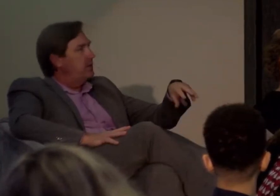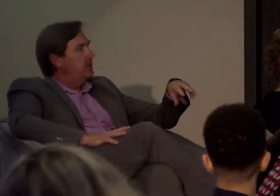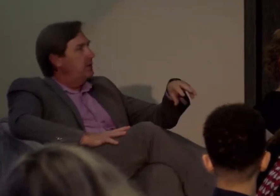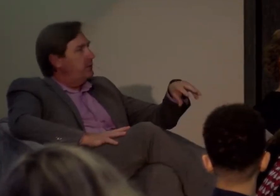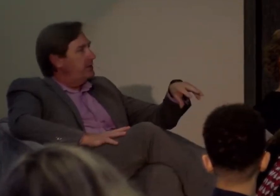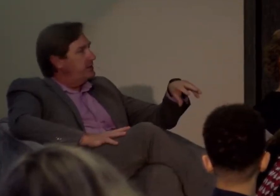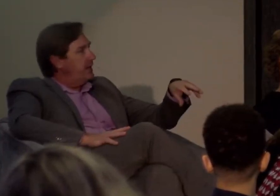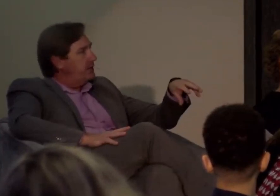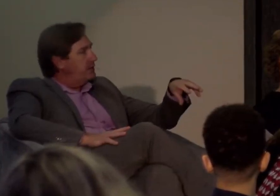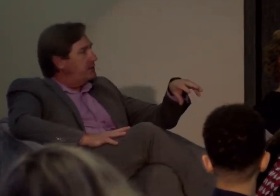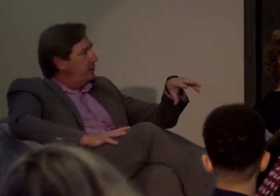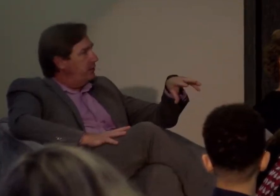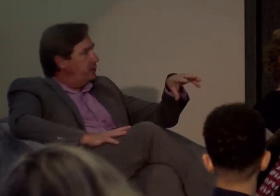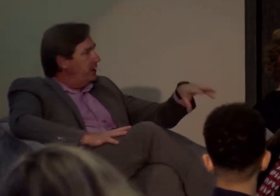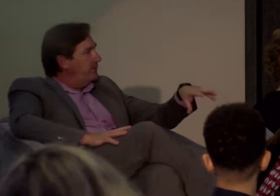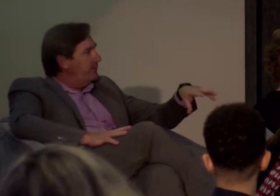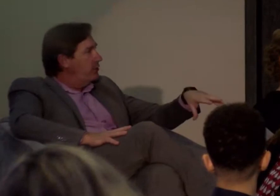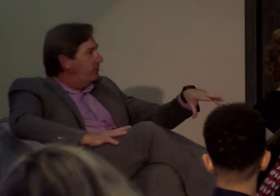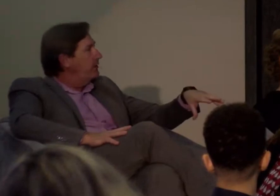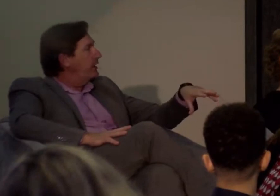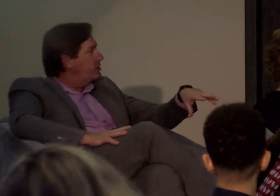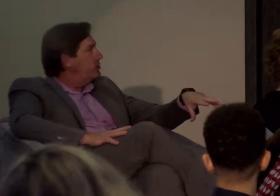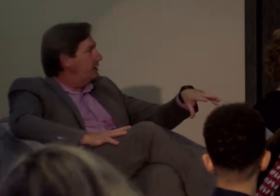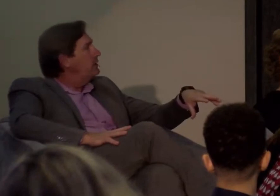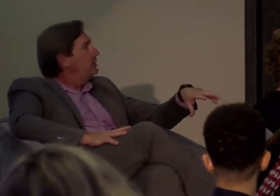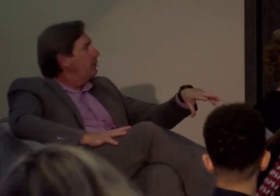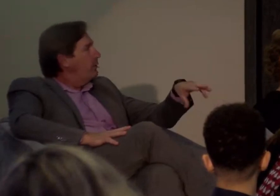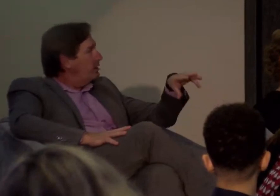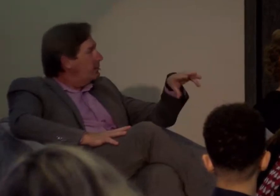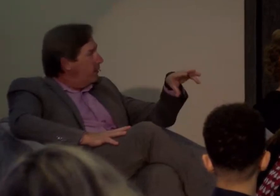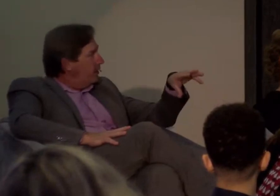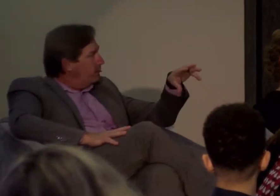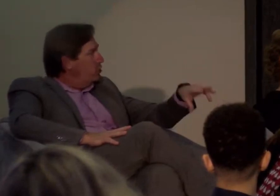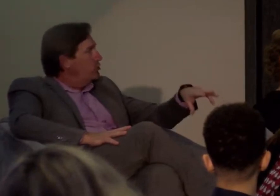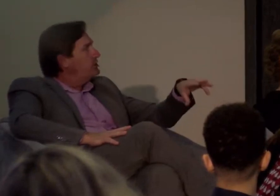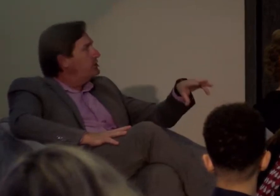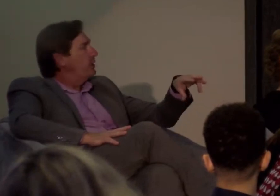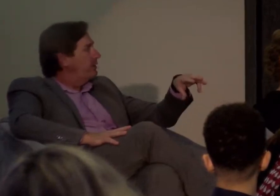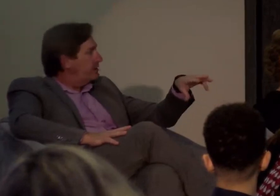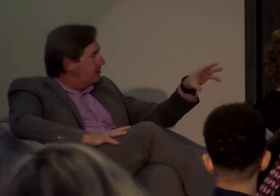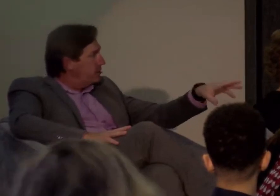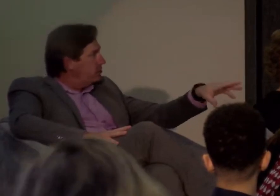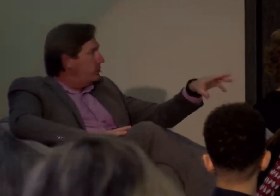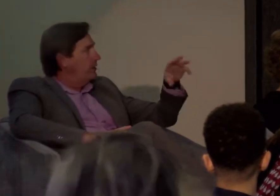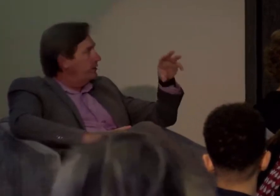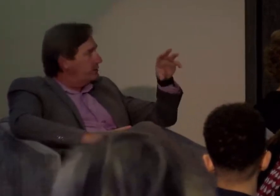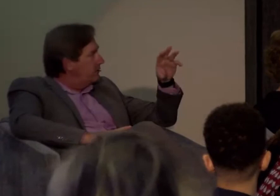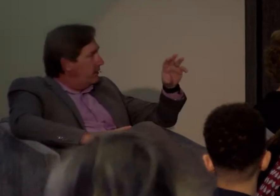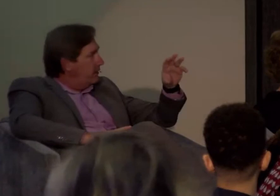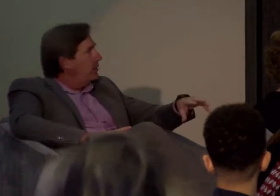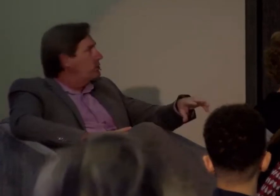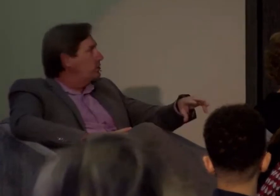about how do we understand the unique value in the country where we can produce, whether that's industrial, whether